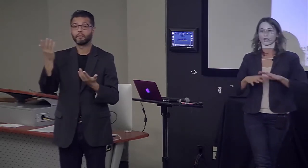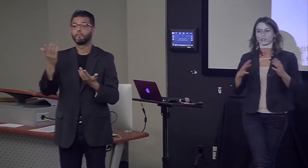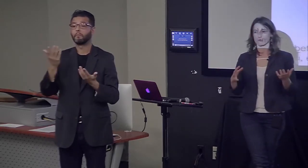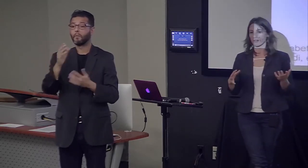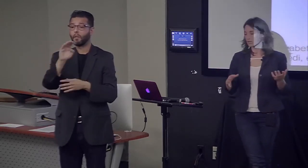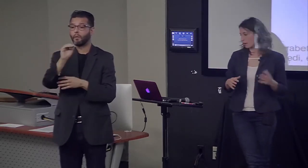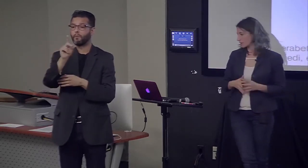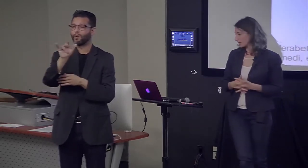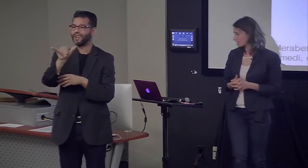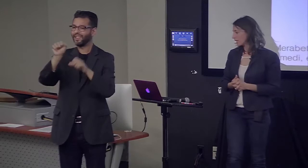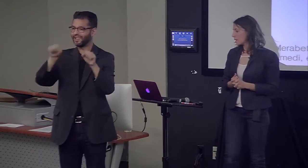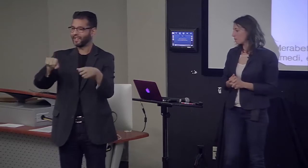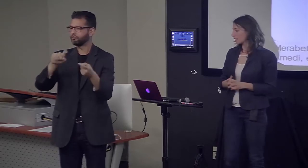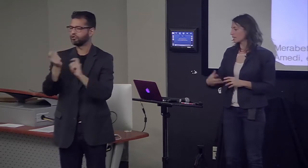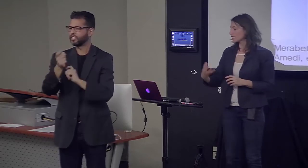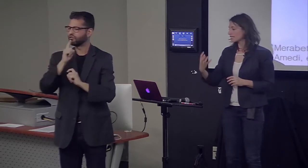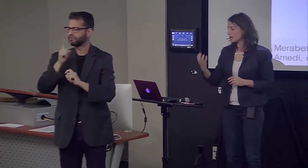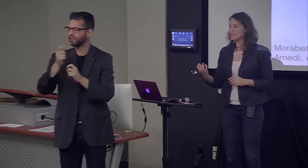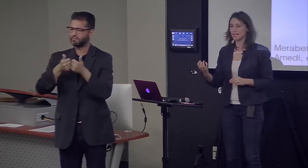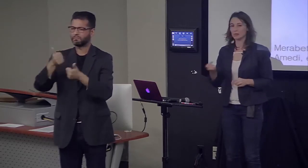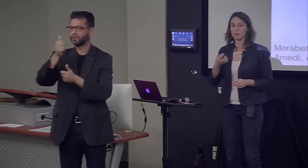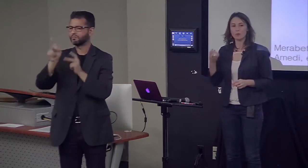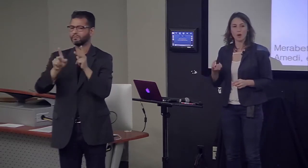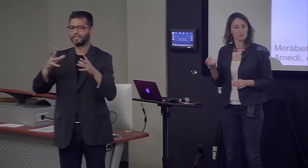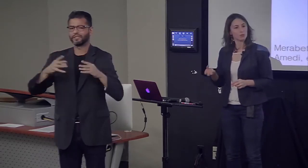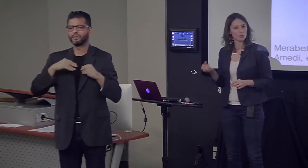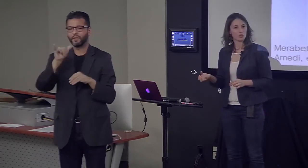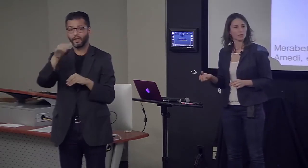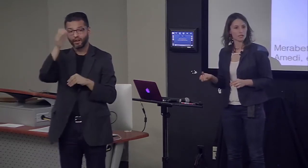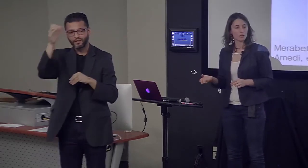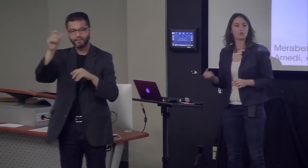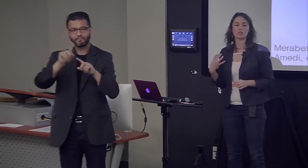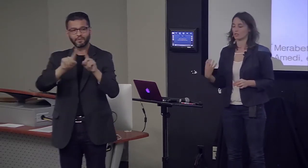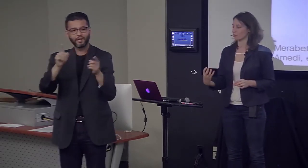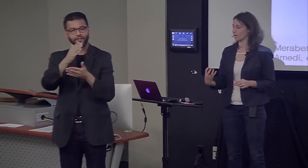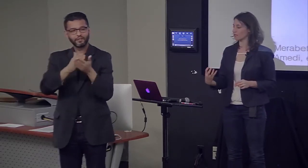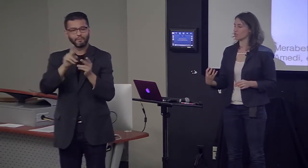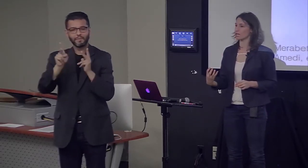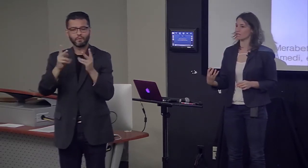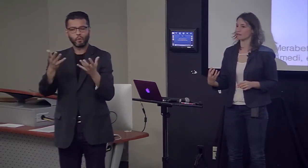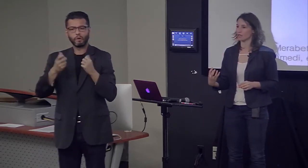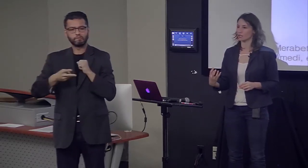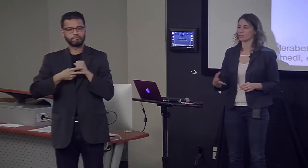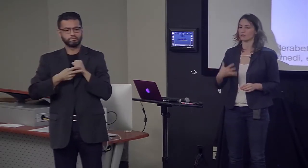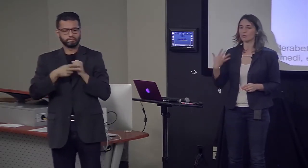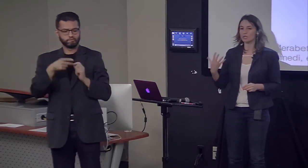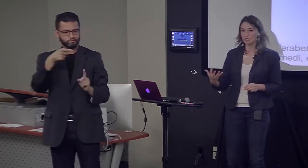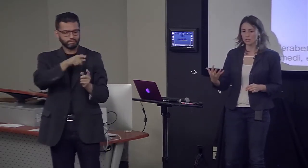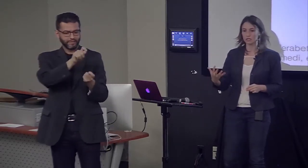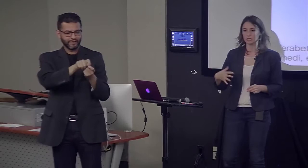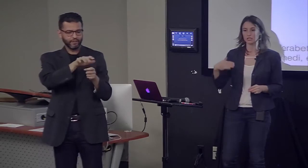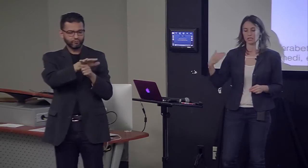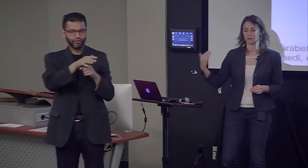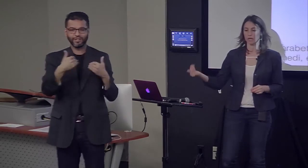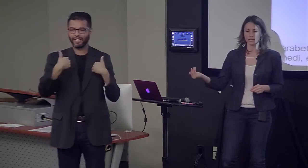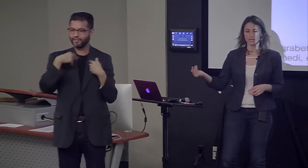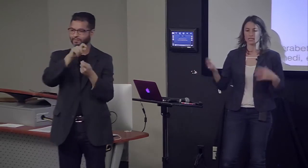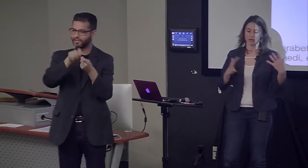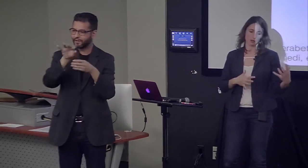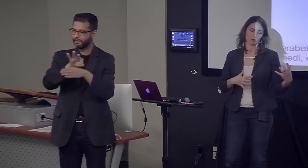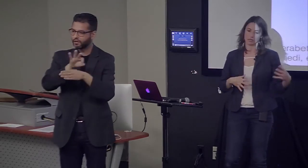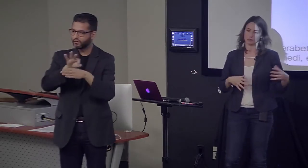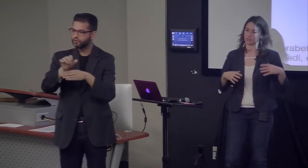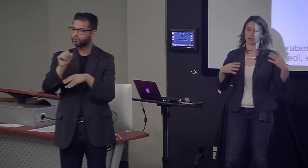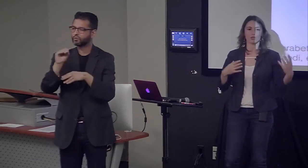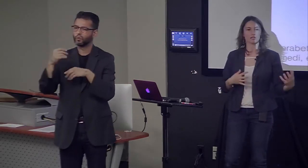can change is well accepted. But in some sense, people want to preserve this notion that a brain region has a function. So traditionally, in blindness